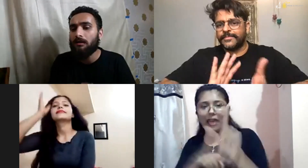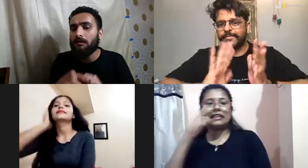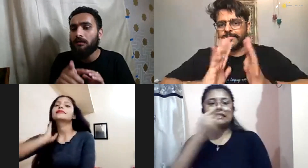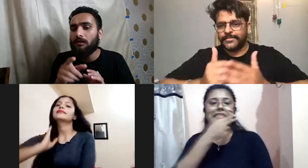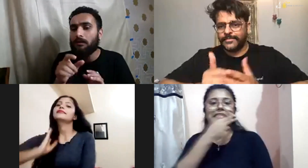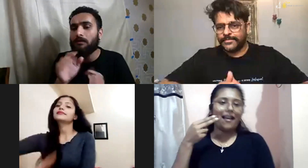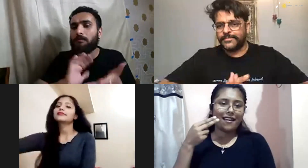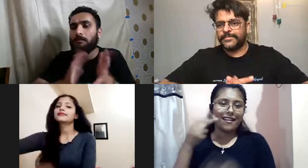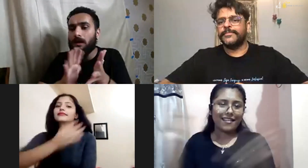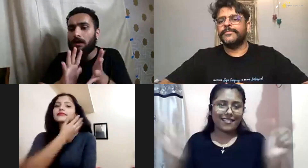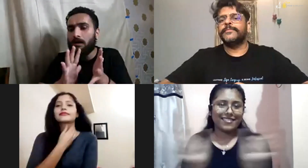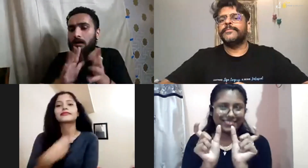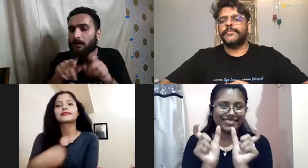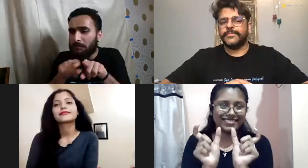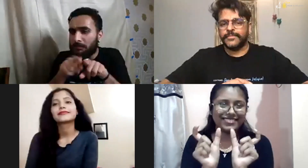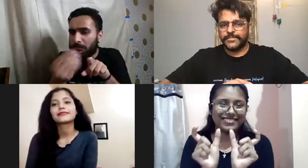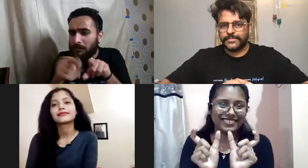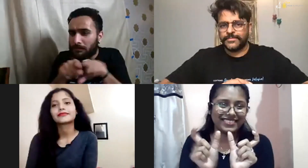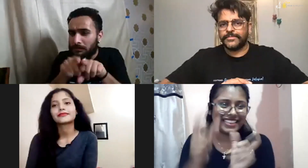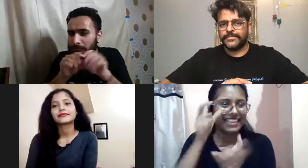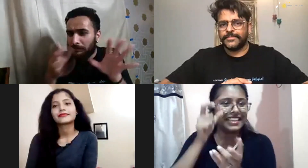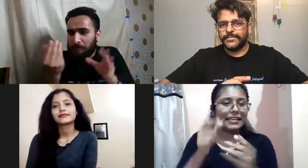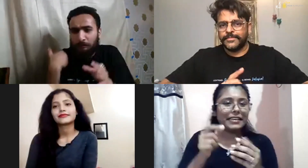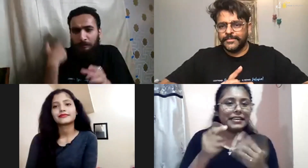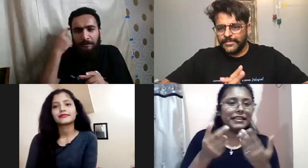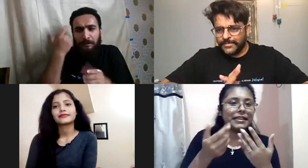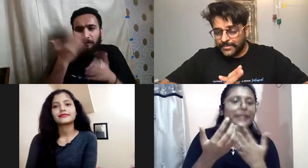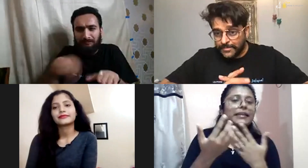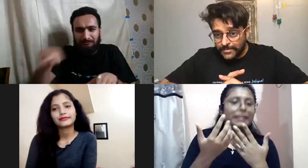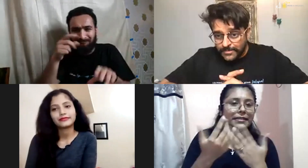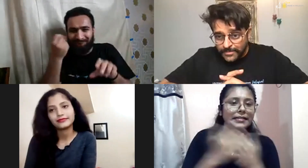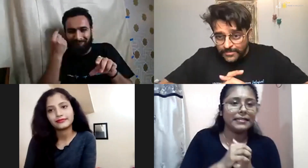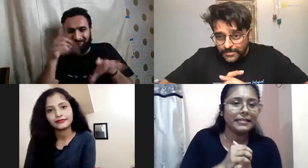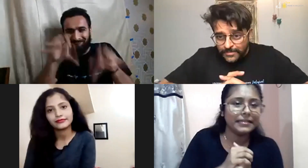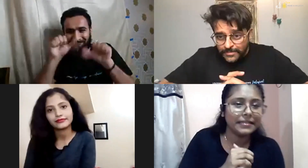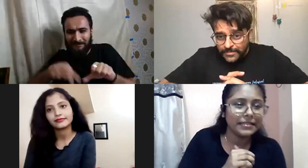So we make things. Instagram name is Handmade by Nikita.